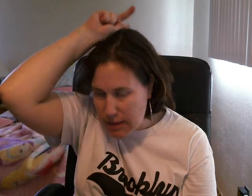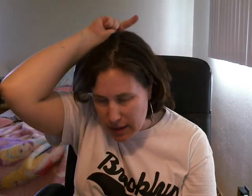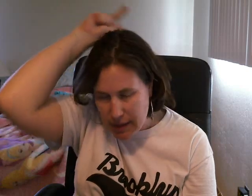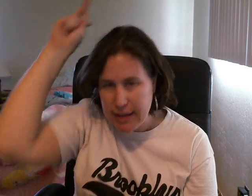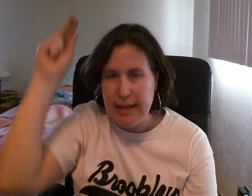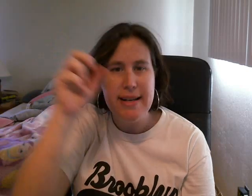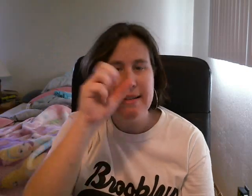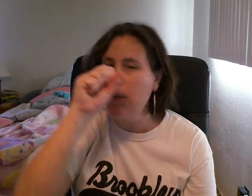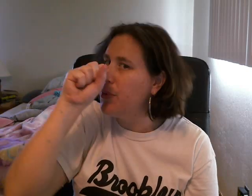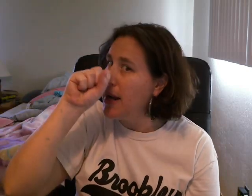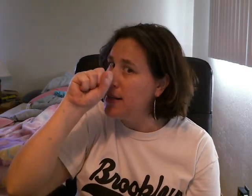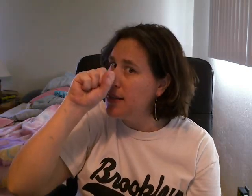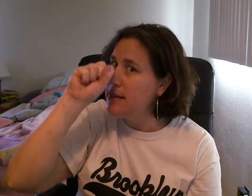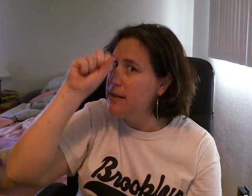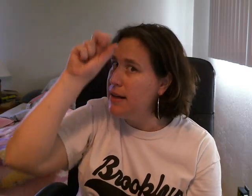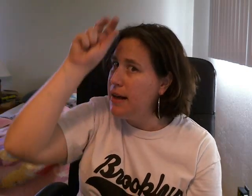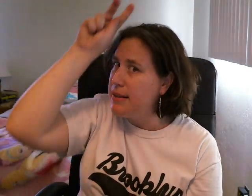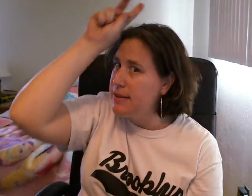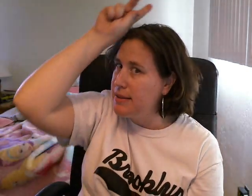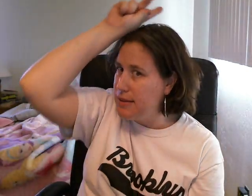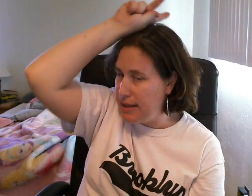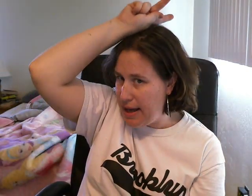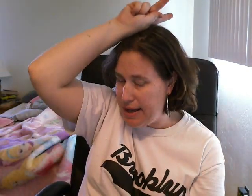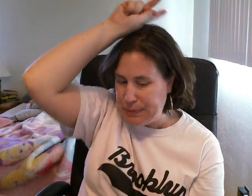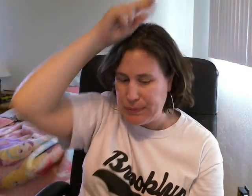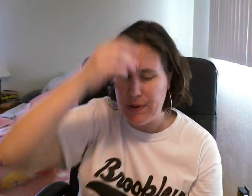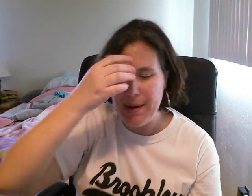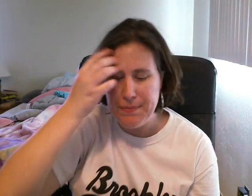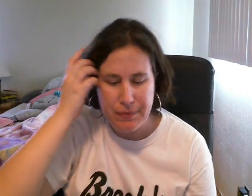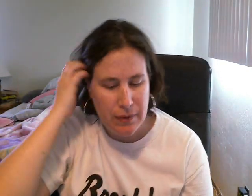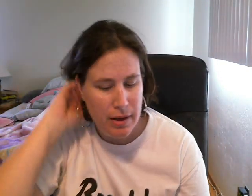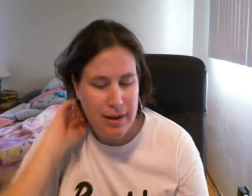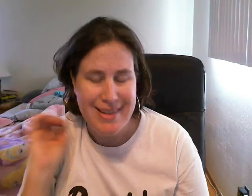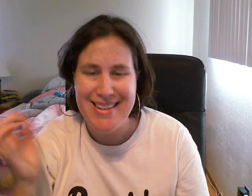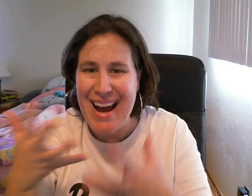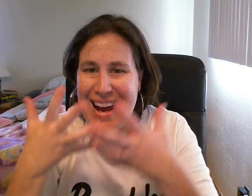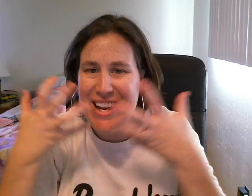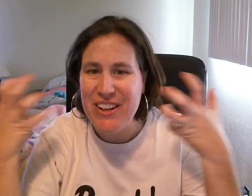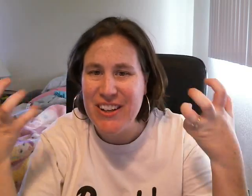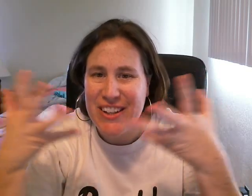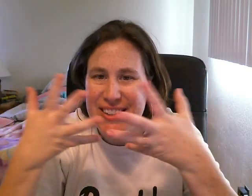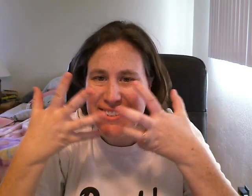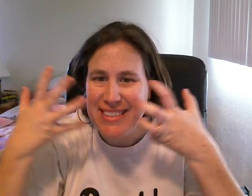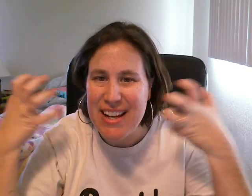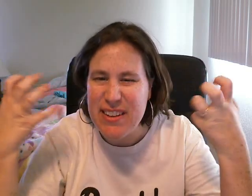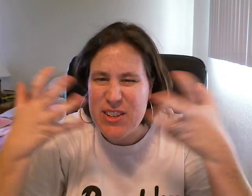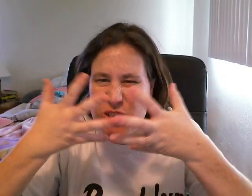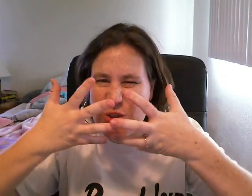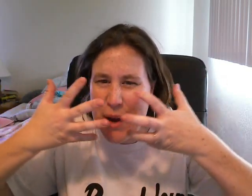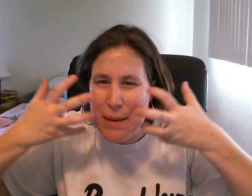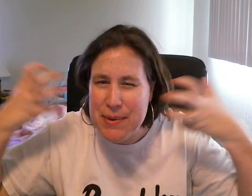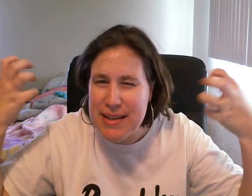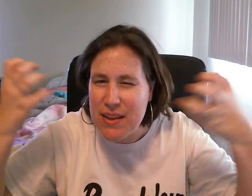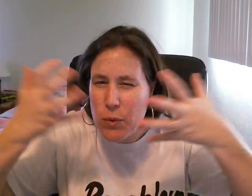Skunk. And that takes a little practice. S to K. Okay? Tiger. Think of the stripes and the